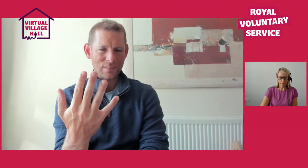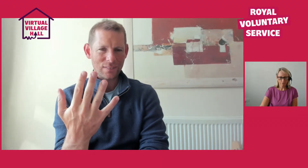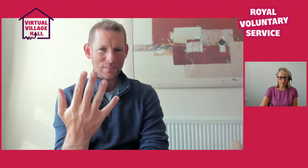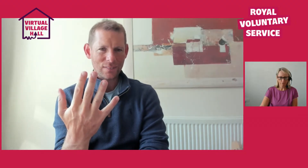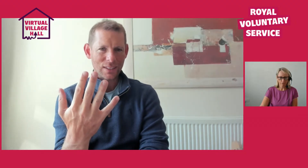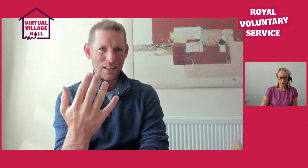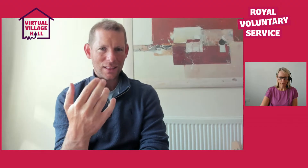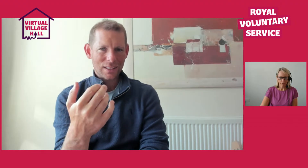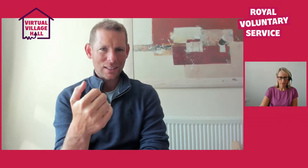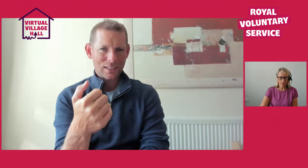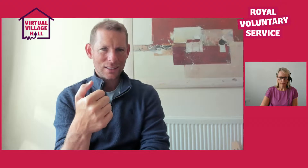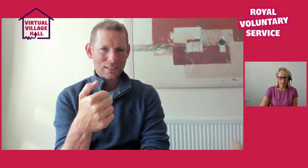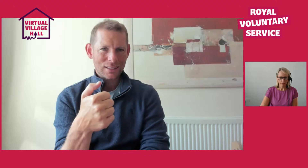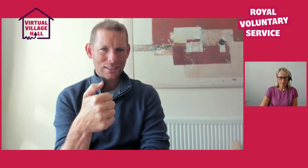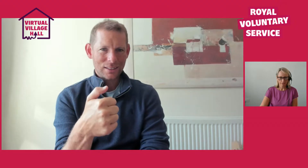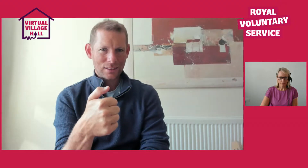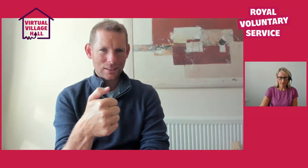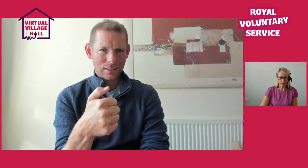5,